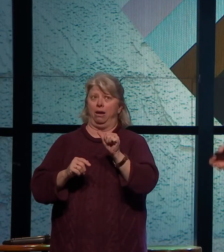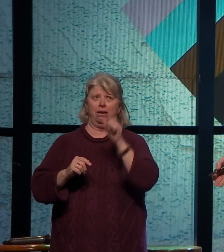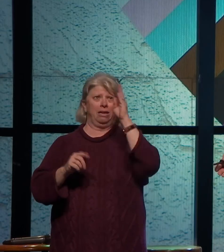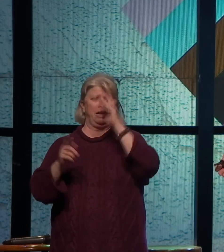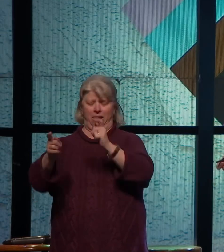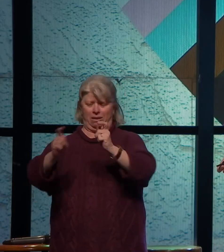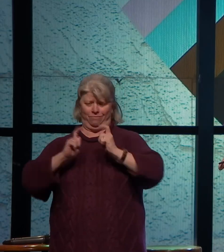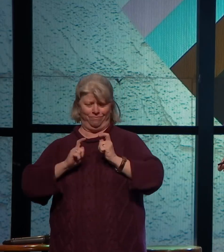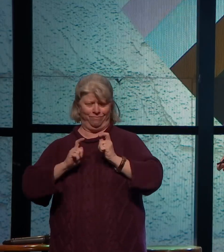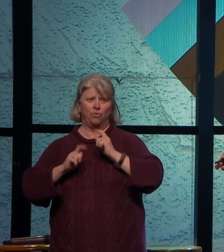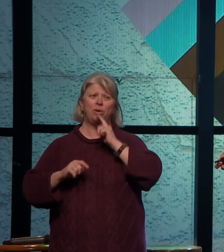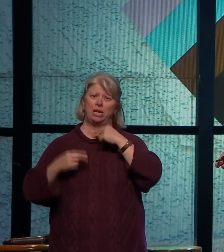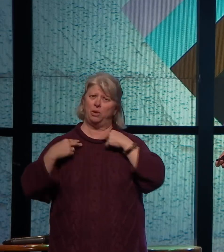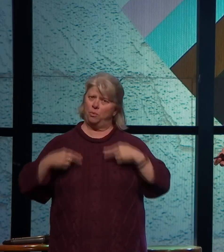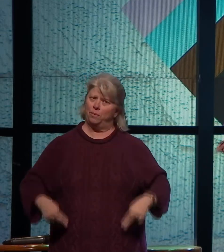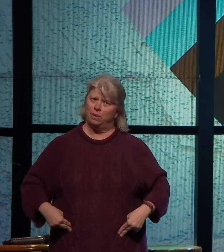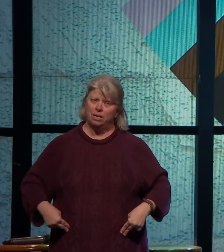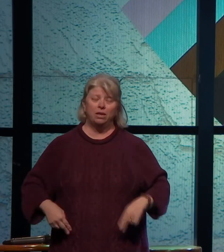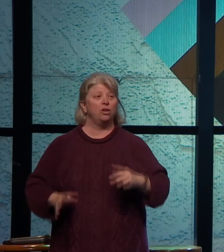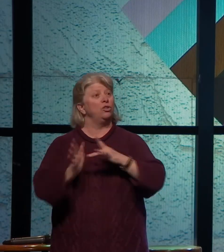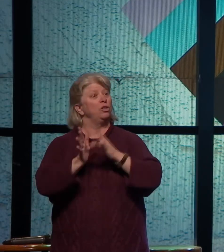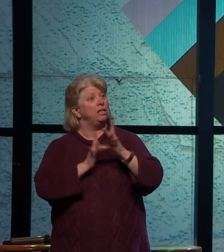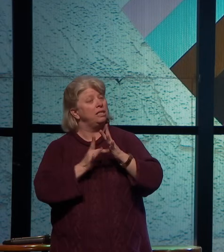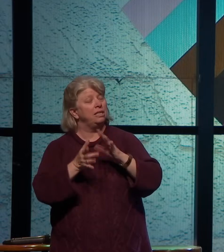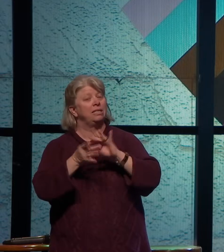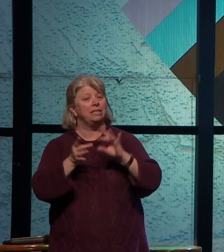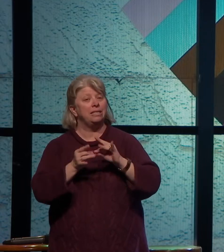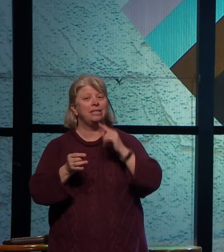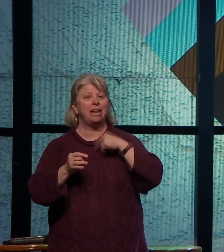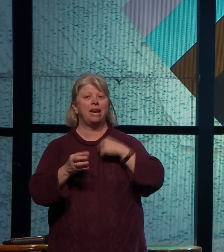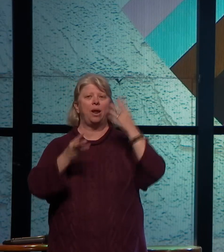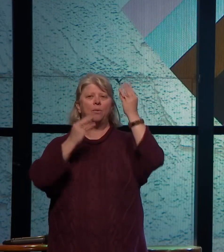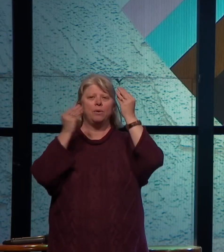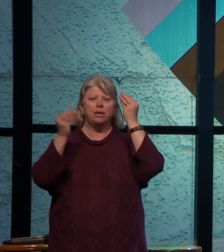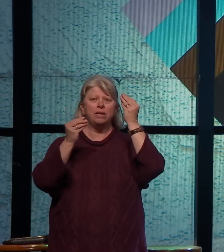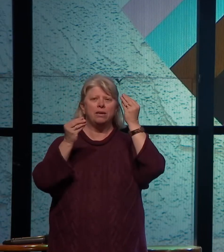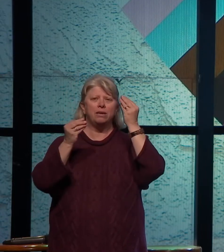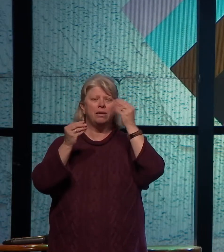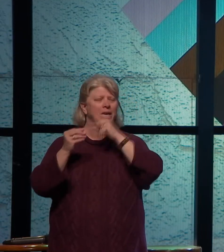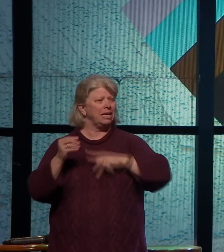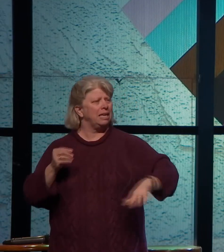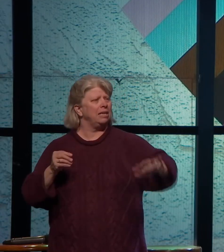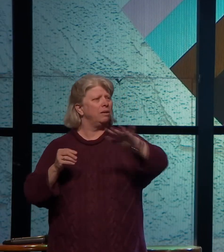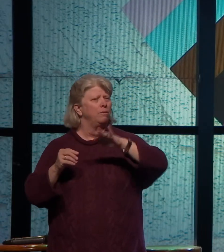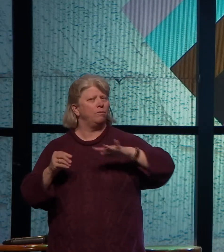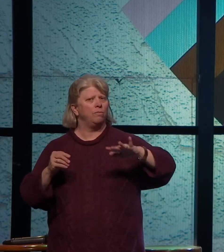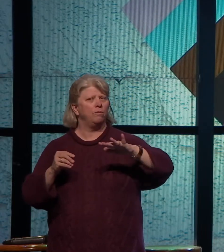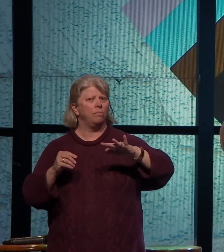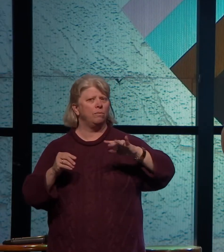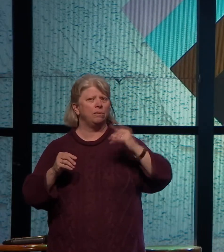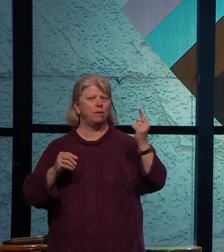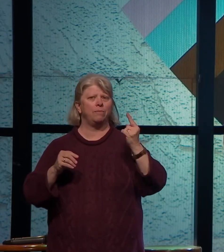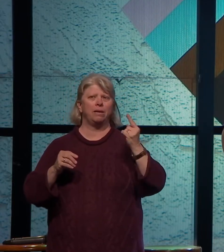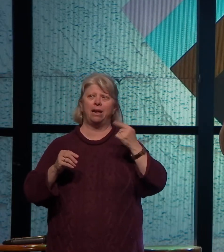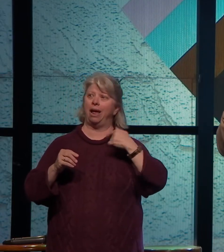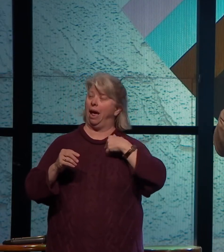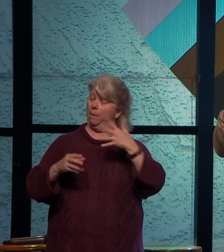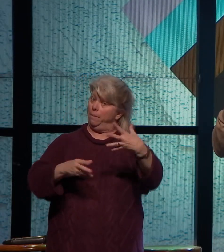they're human. And Jesus is saying, the way I think about the kingdom, the one that I'm a part